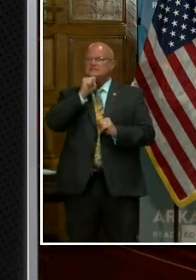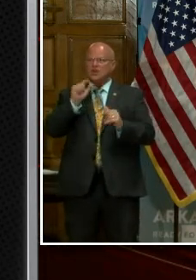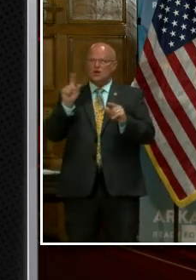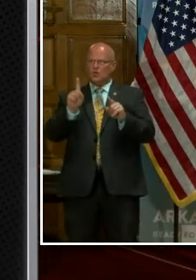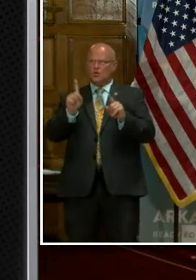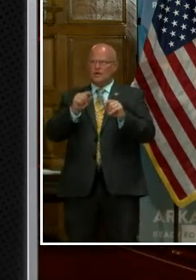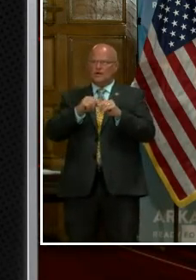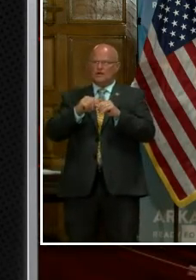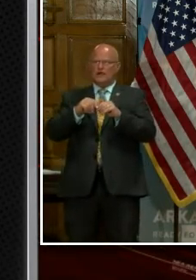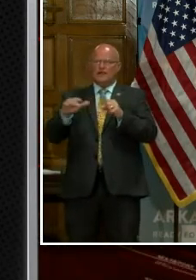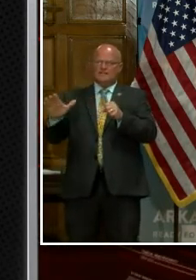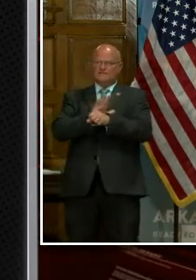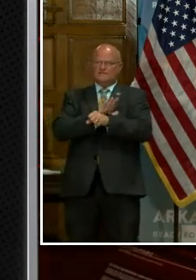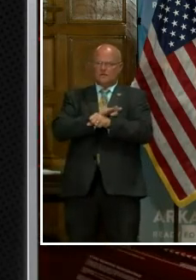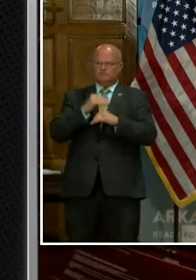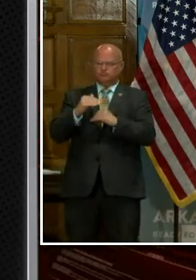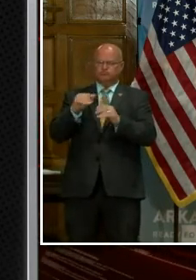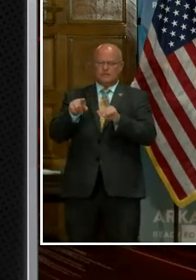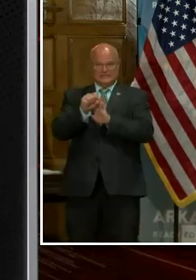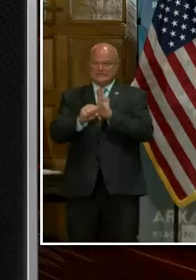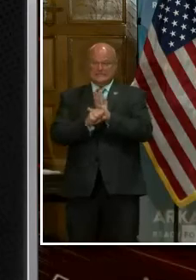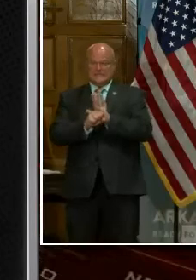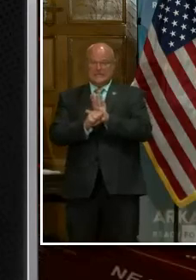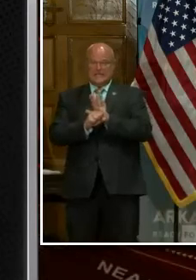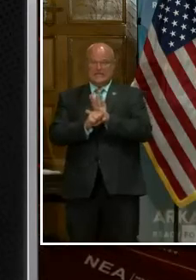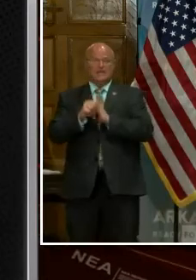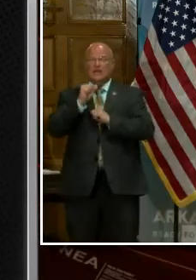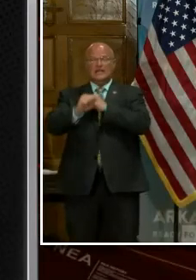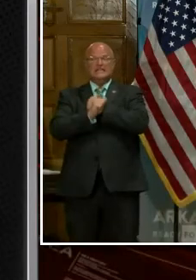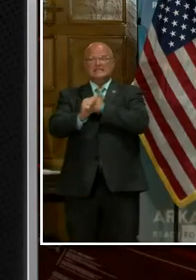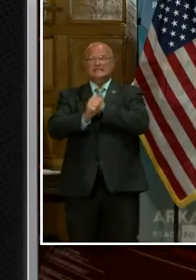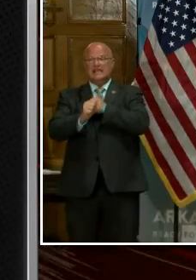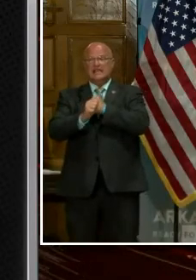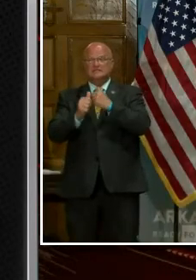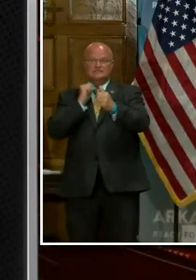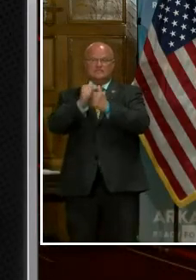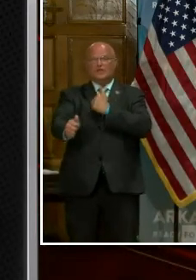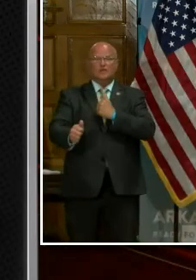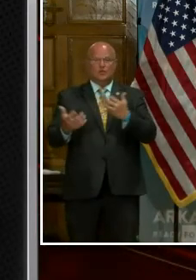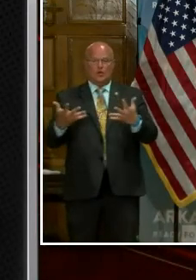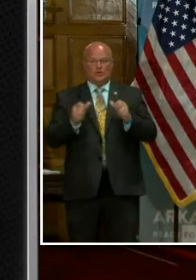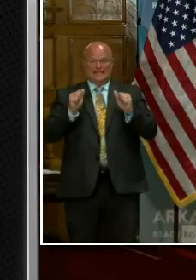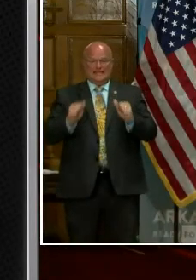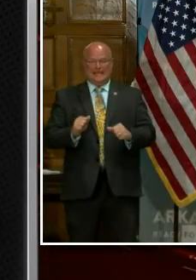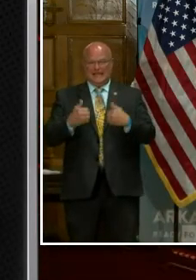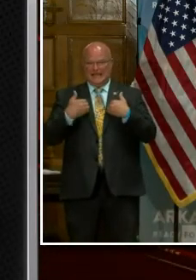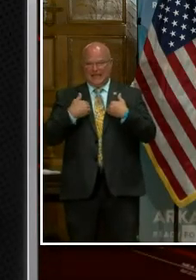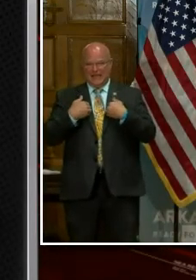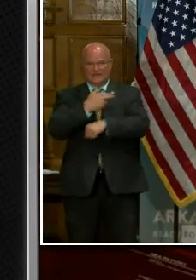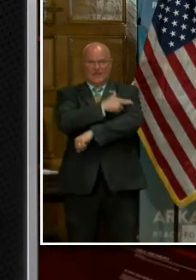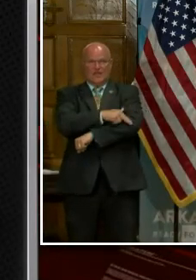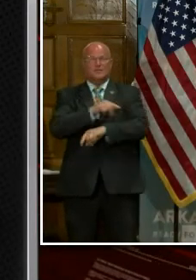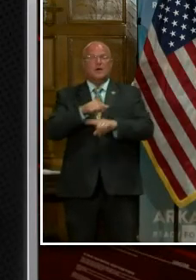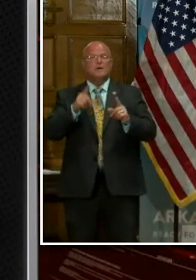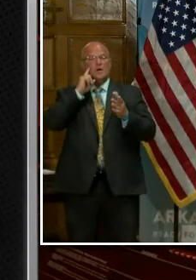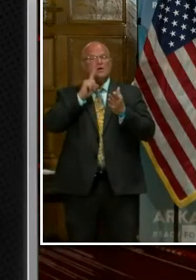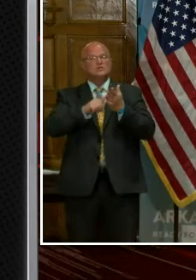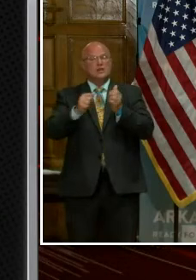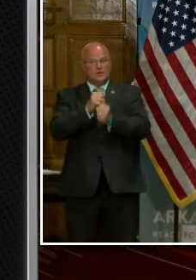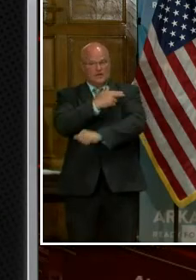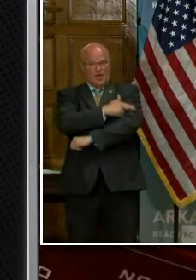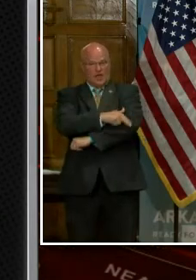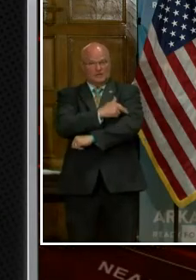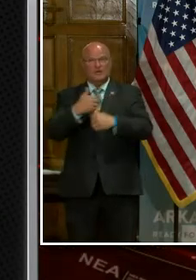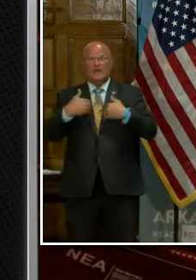anywhere near our capacity as a state. We're not in danger of exceeding our capacity, but we'll be checking with the